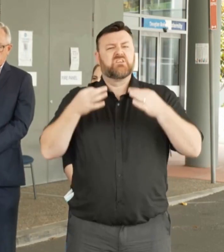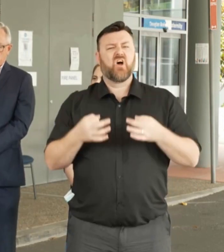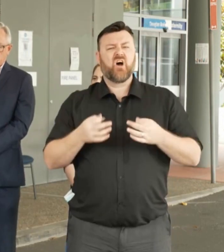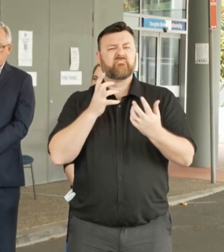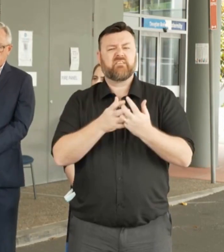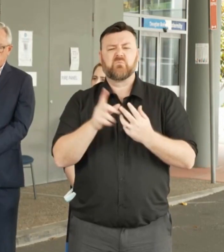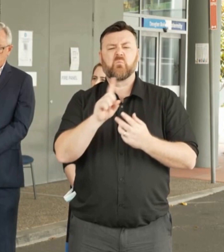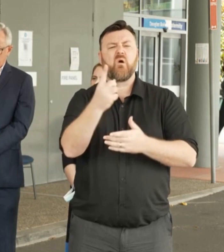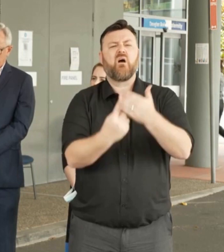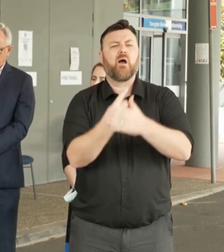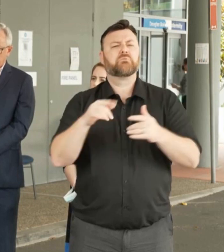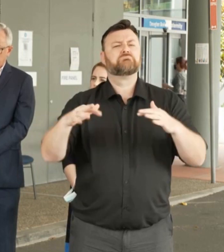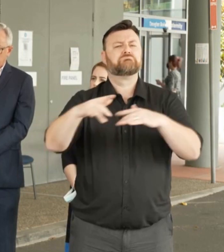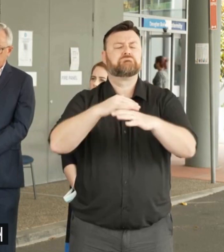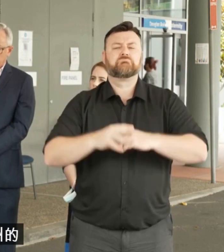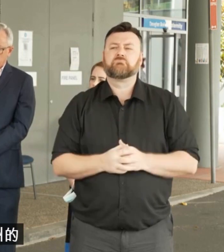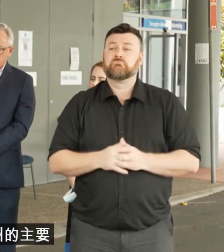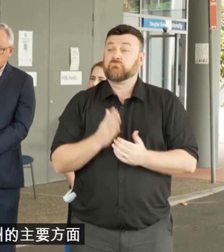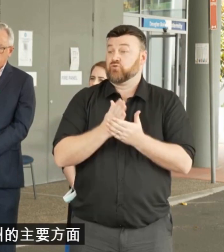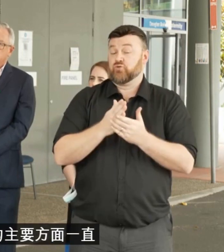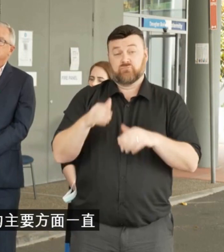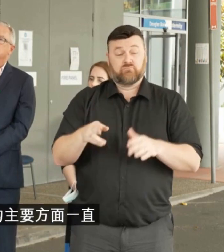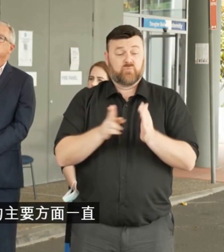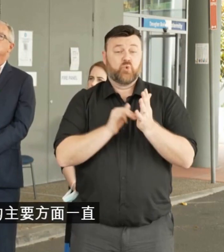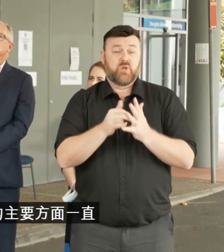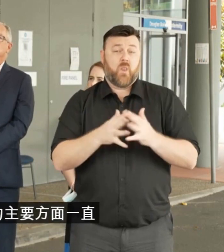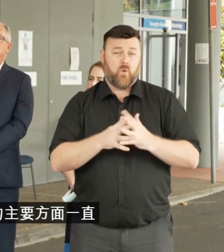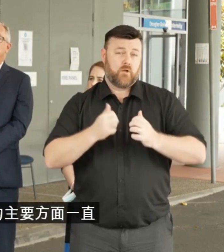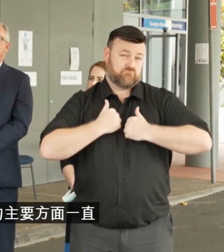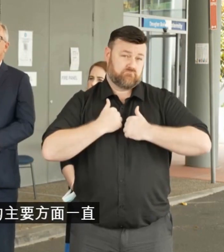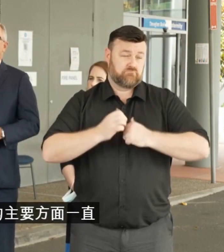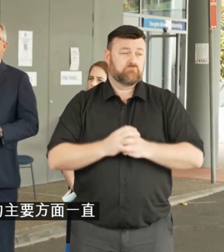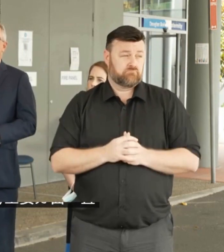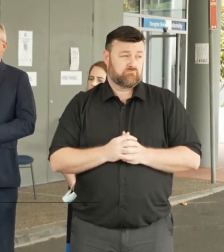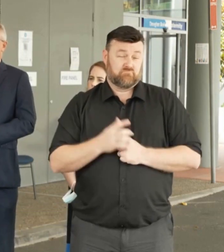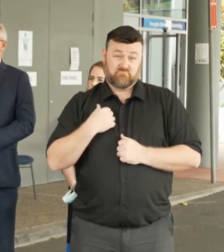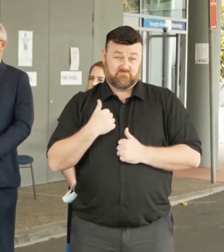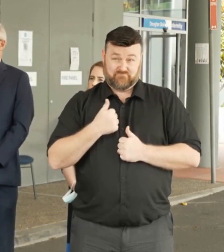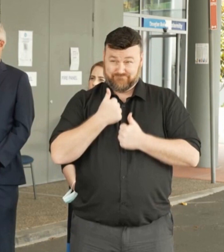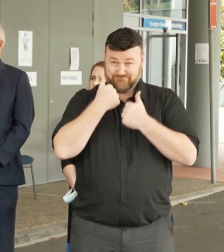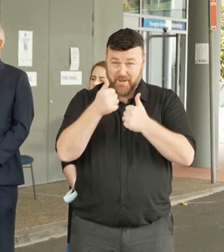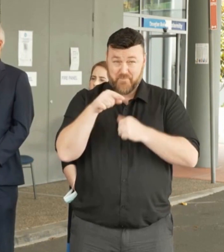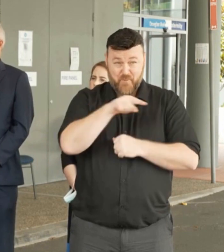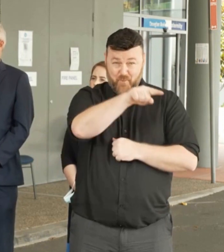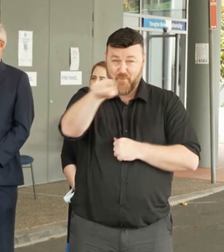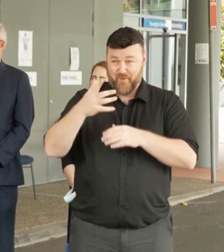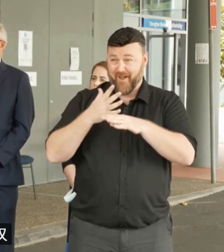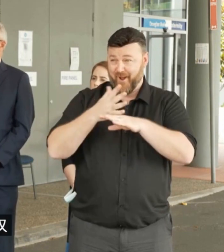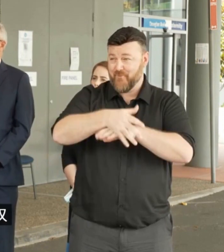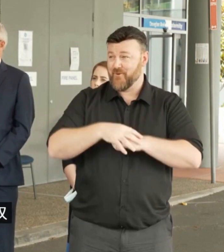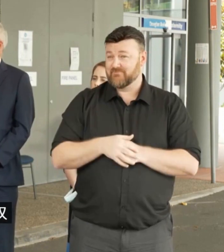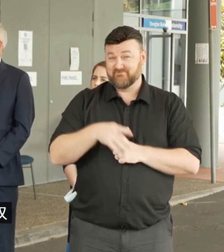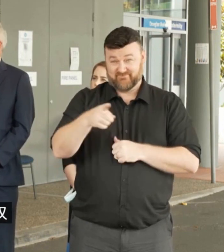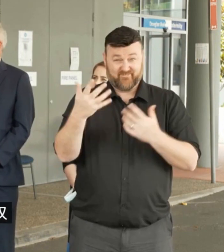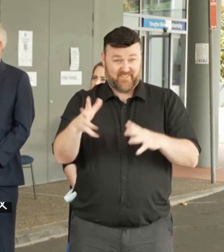our leading aspect here in New South Wales has been the effort that everyone has undertaken to get vaccinated. We have, not just